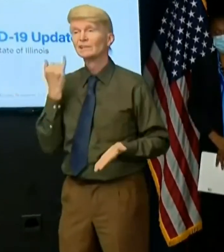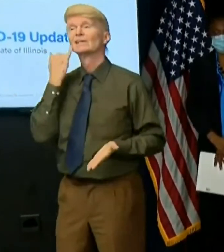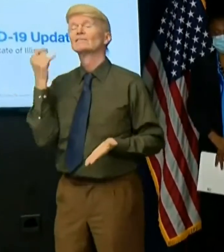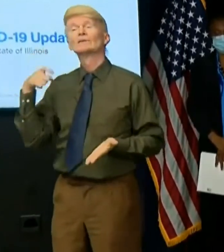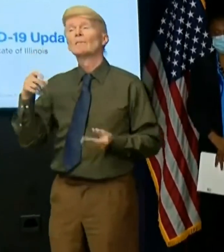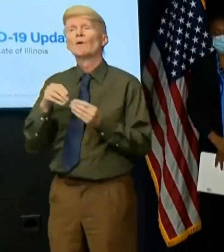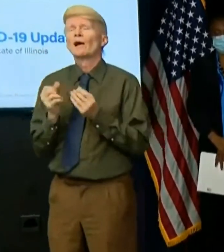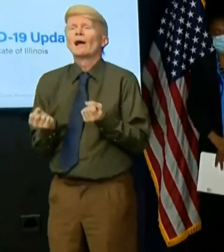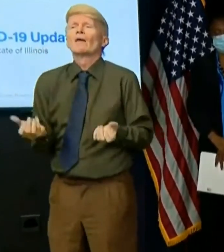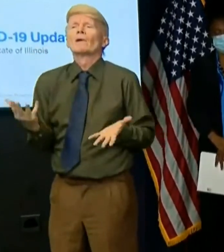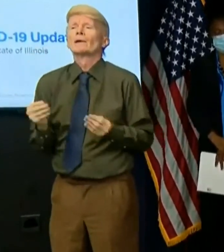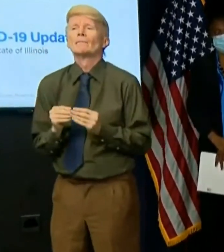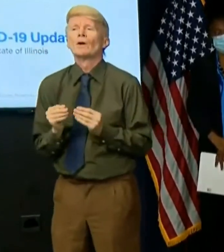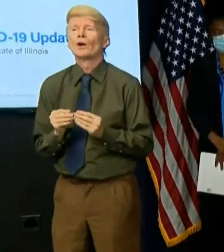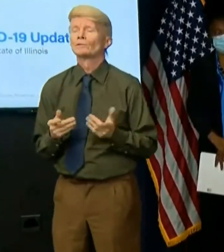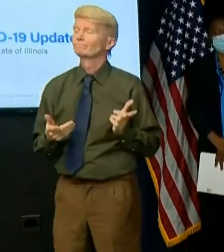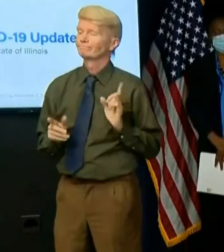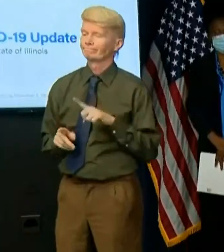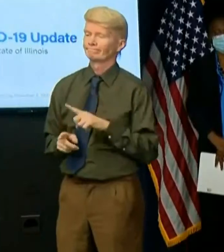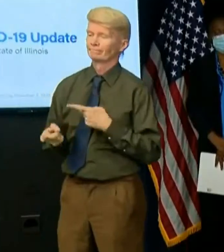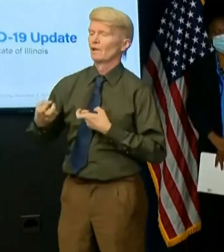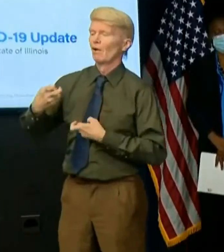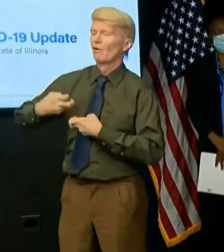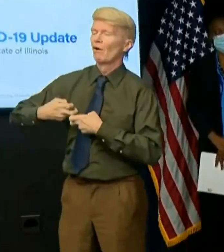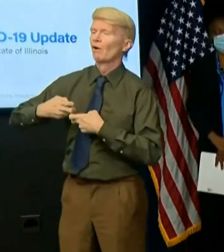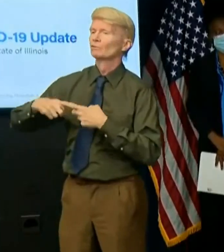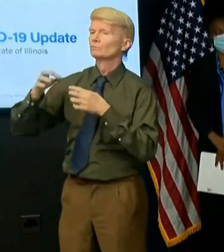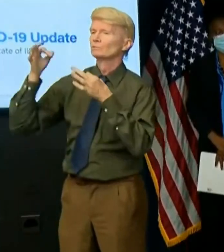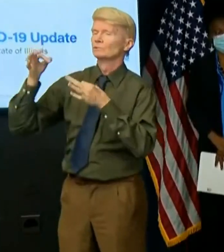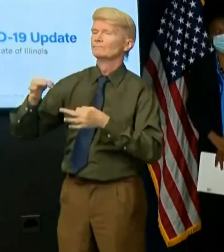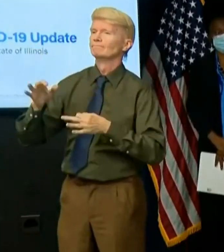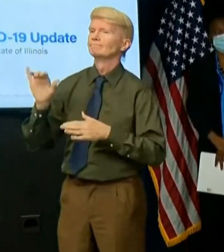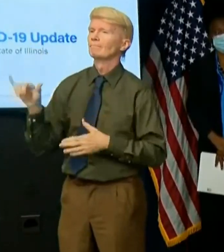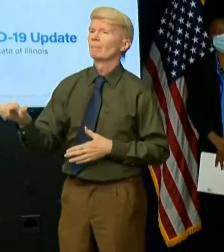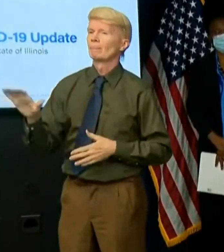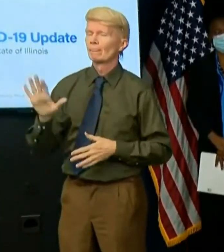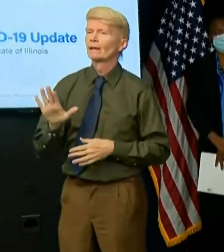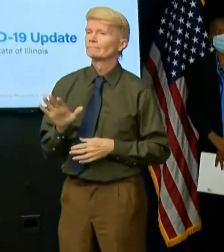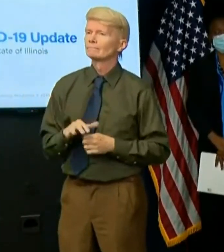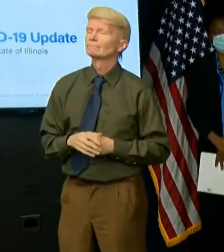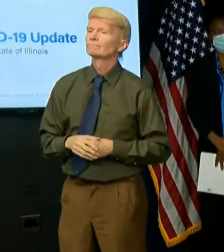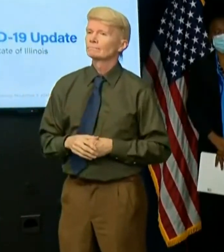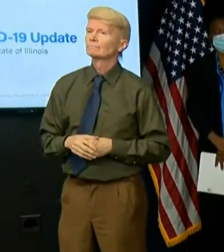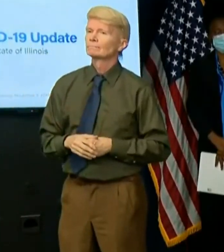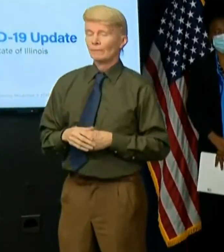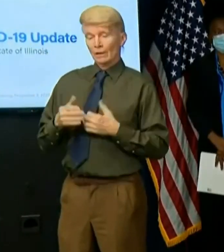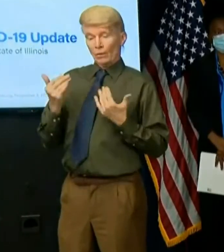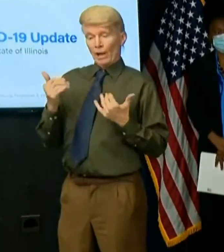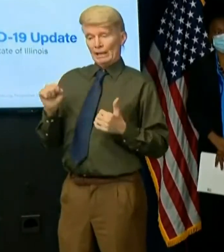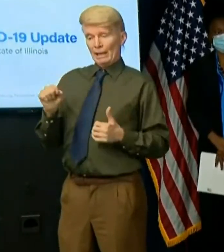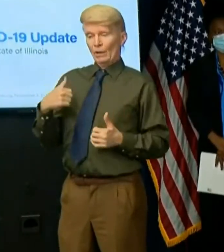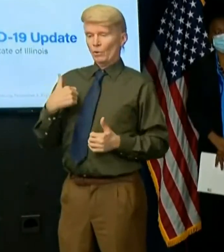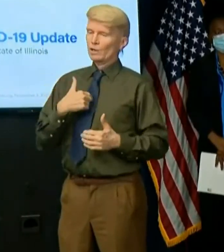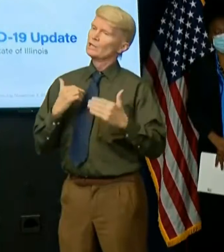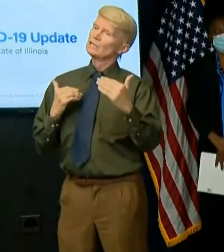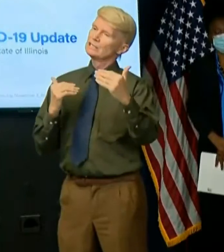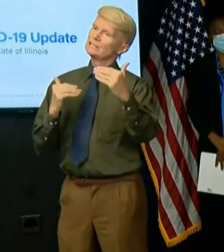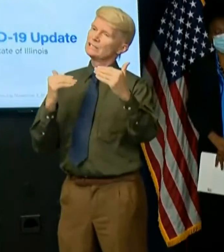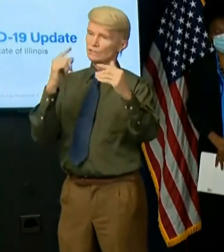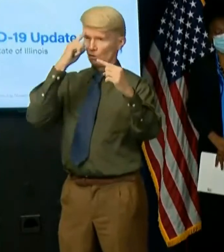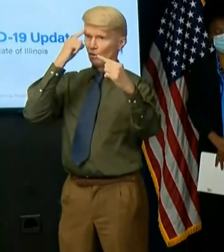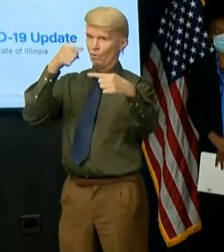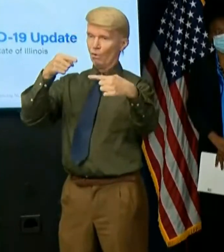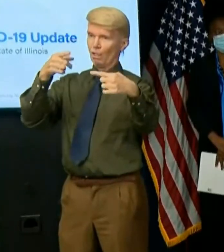more? So it's hard to tell exactly. I will say that we're near the goal that we originally